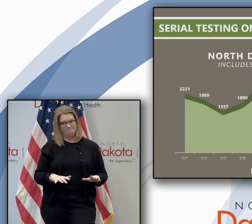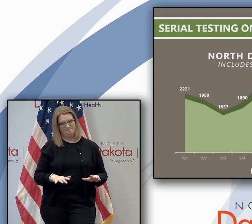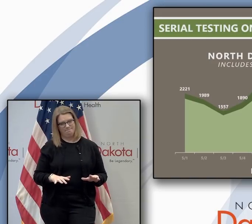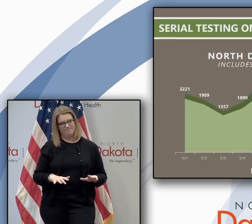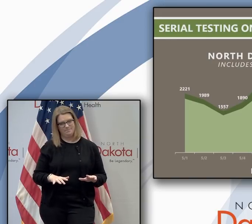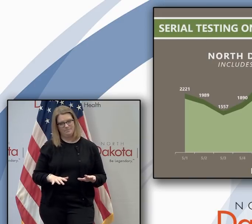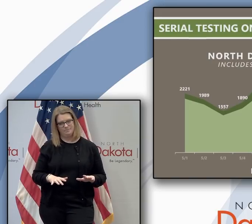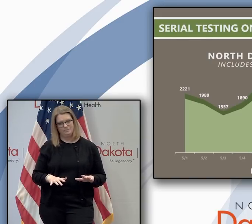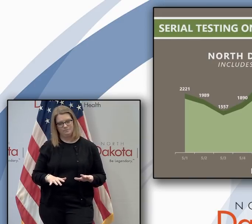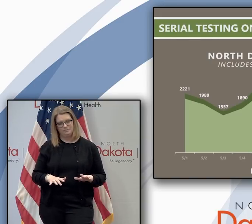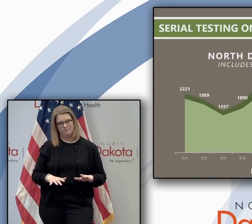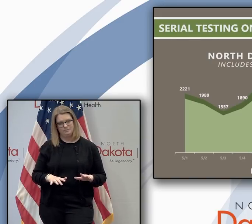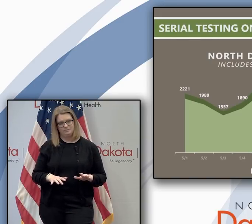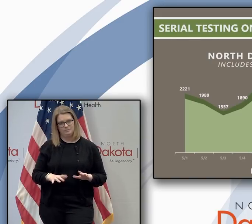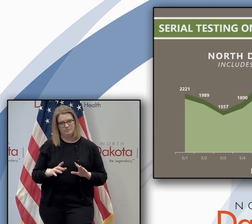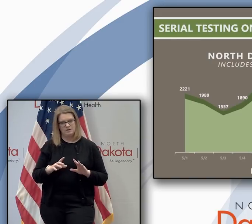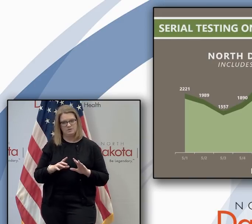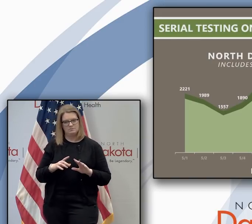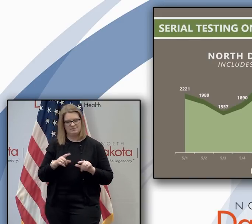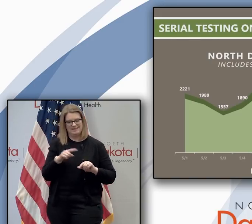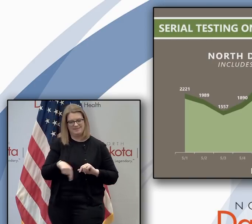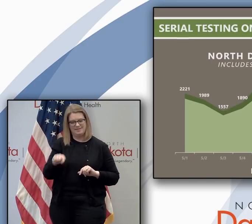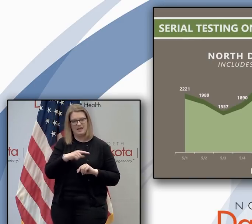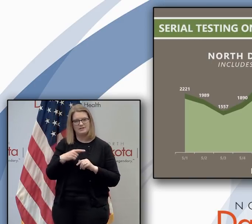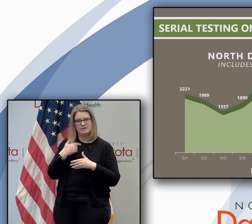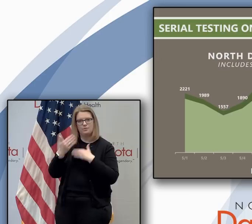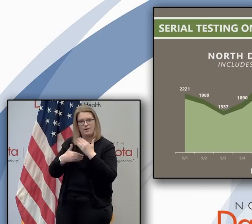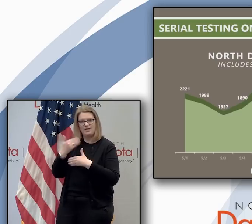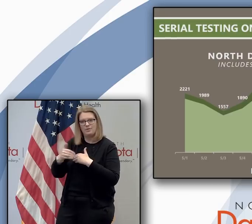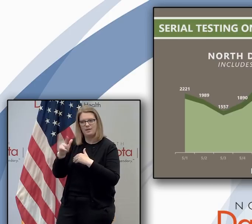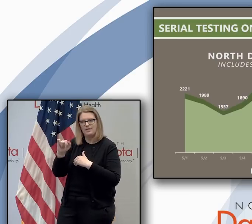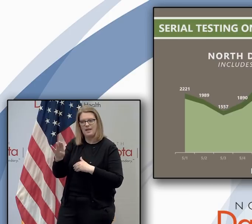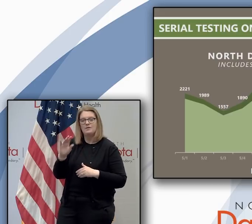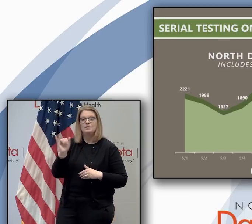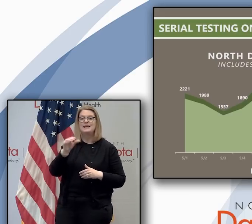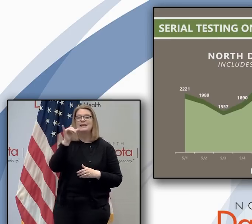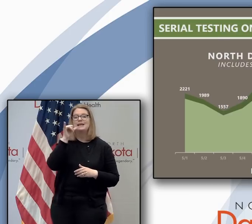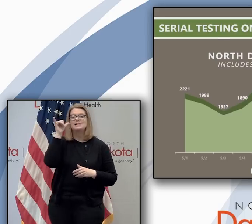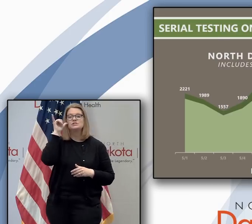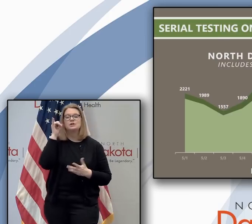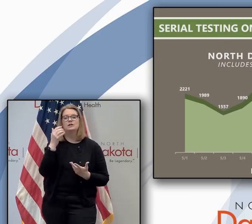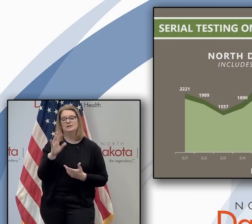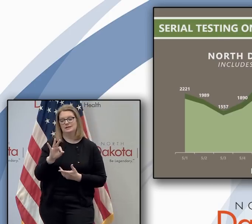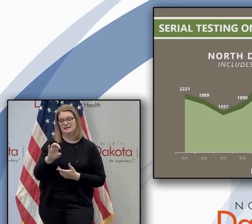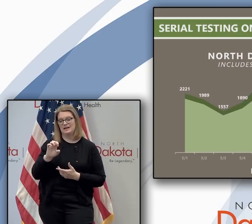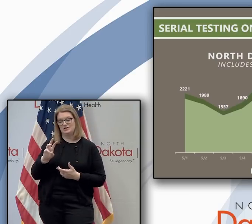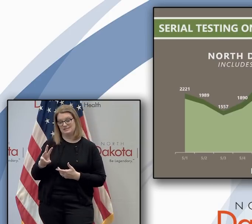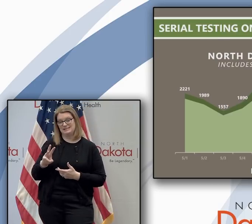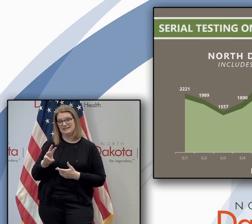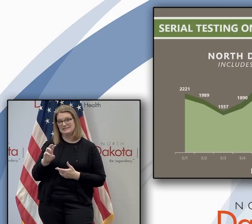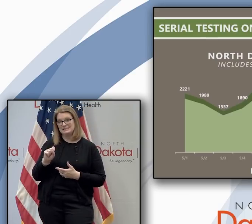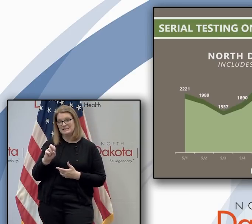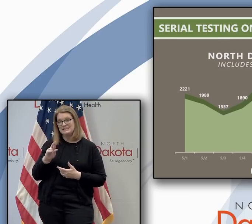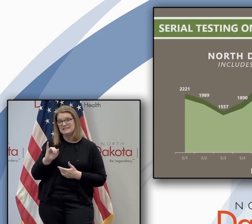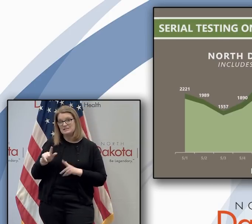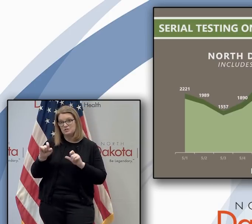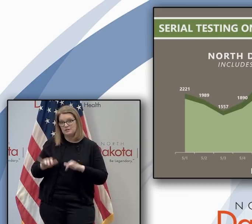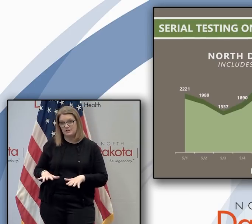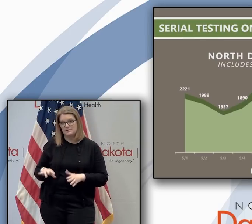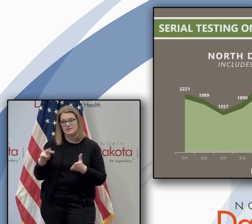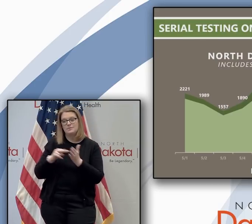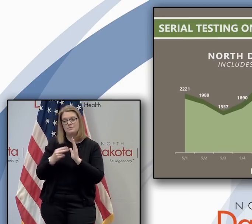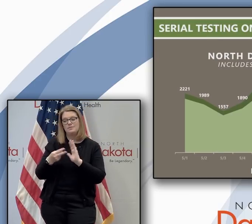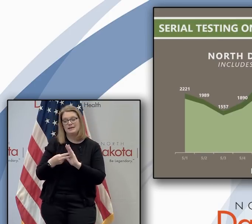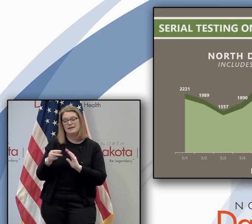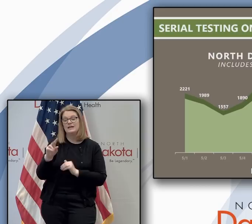to what's going through the lab. And again, when we have days like yesterday where we did 906 serial tests, so 906